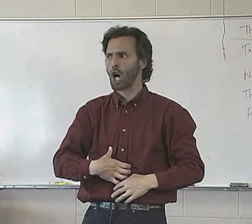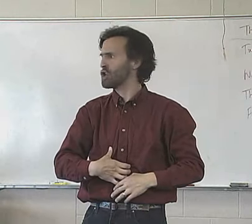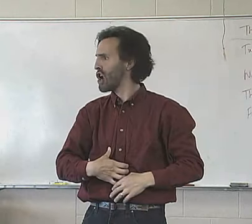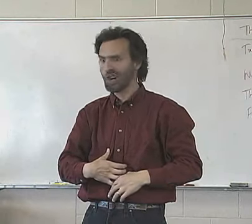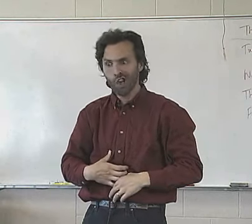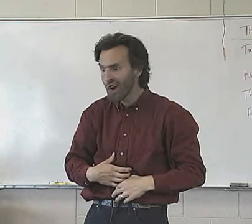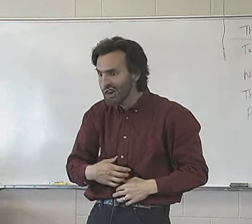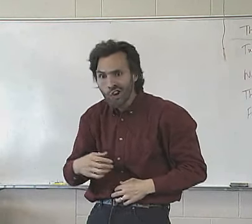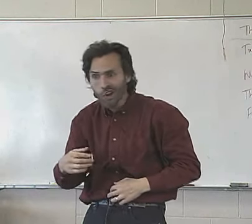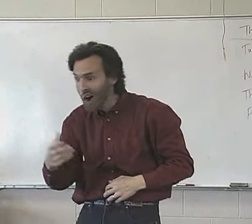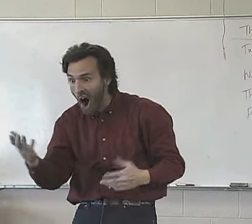"About it.